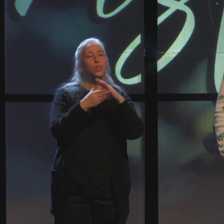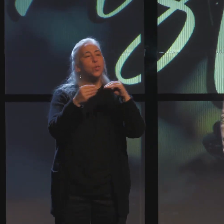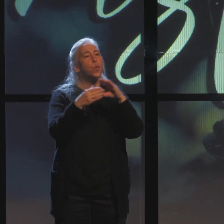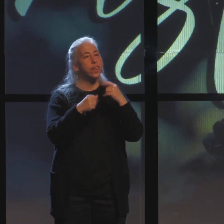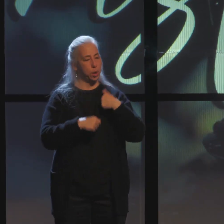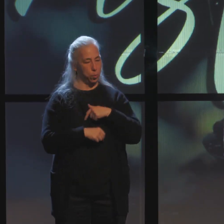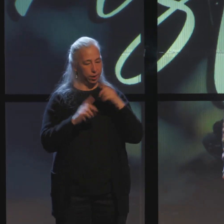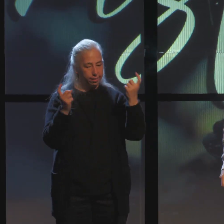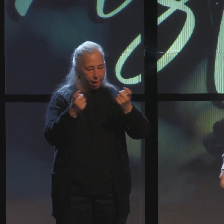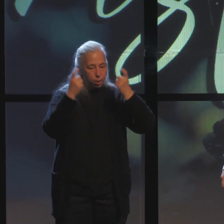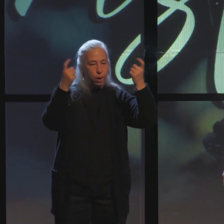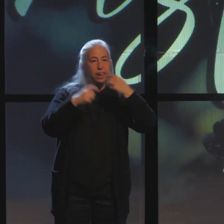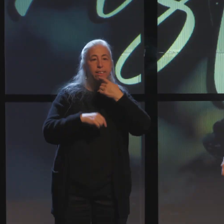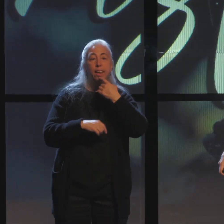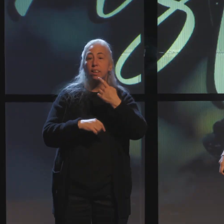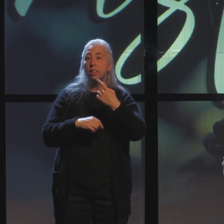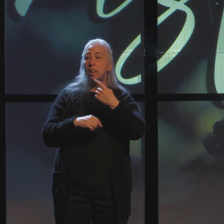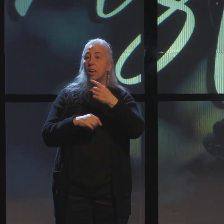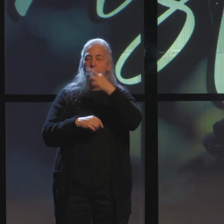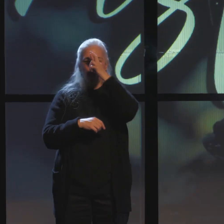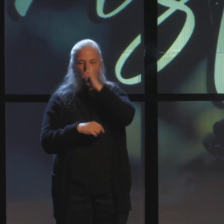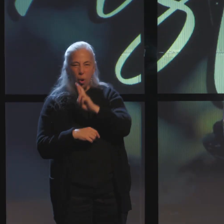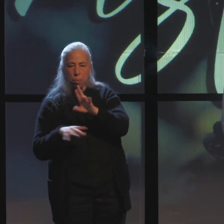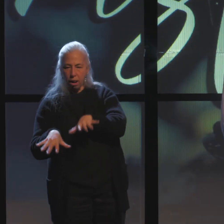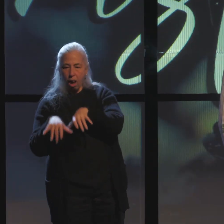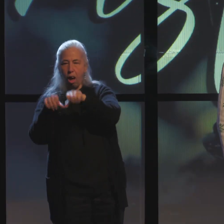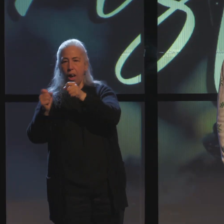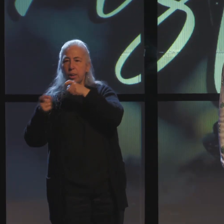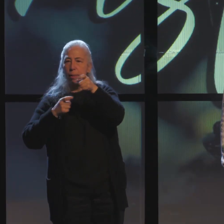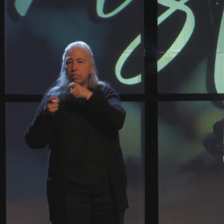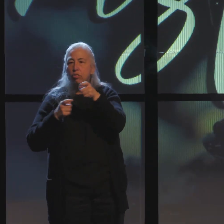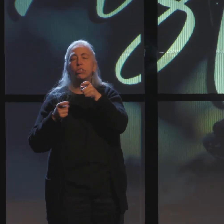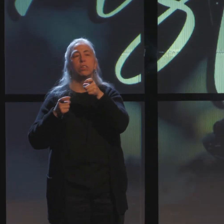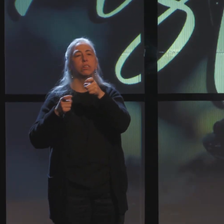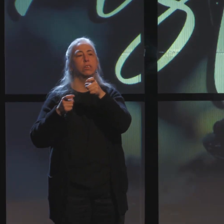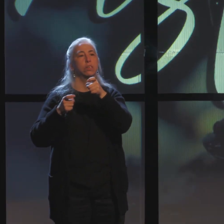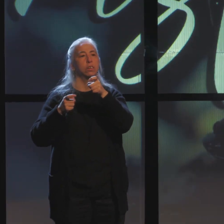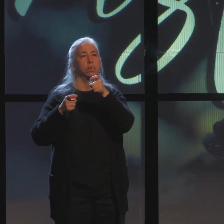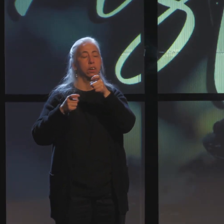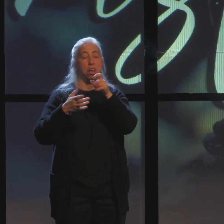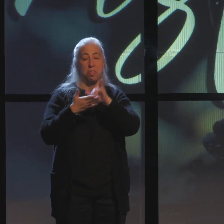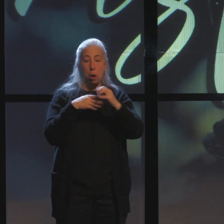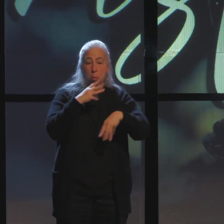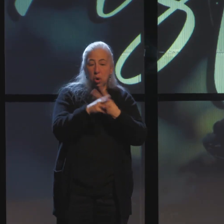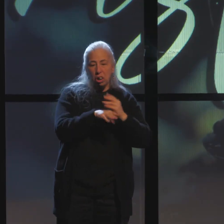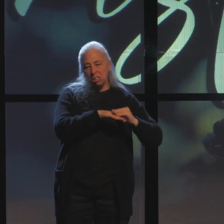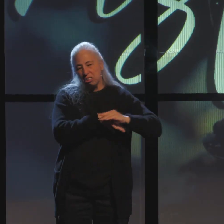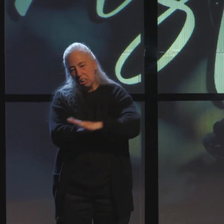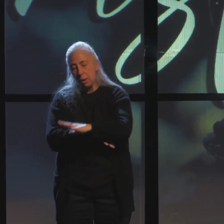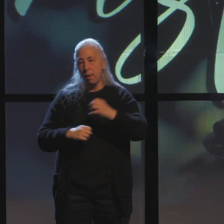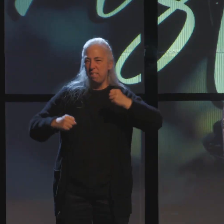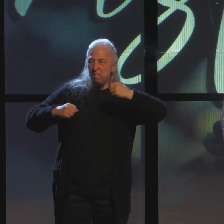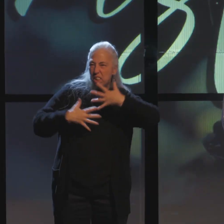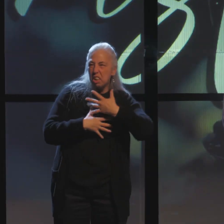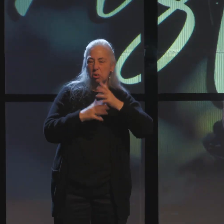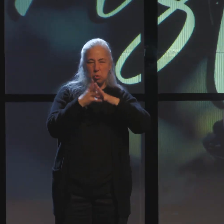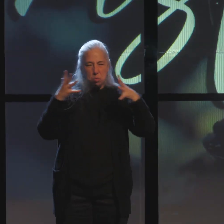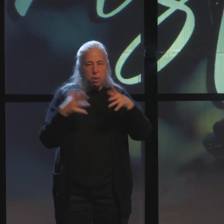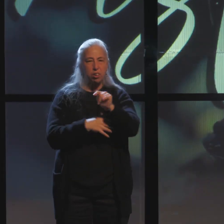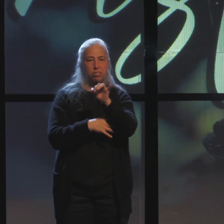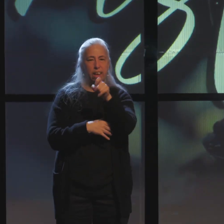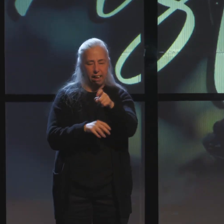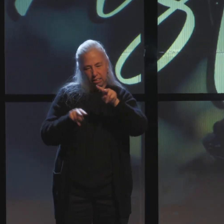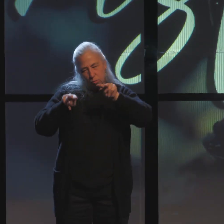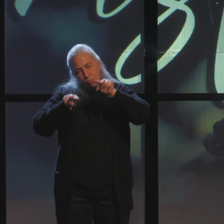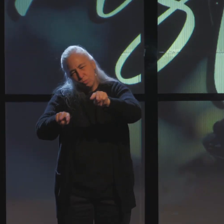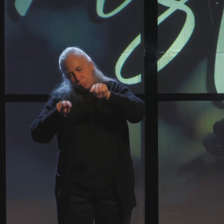celebrate, the story tells us that it happened under Roman occupation. It happened in a world that was shaped by fear, overtaxation, surveillance,